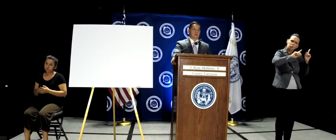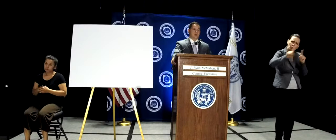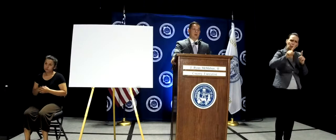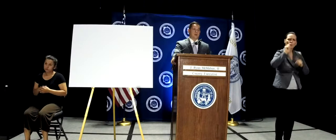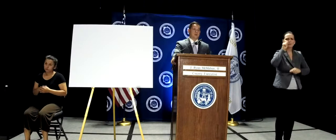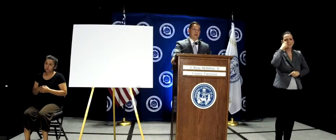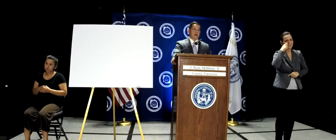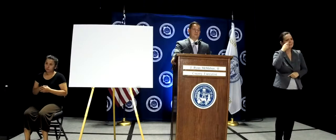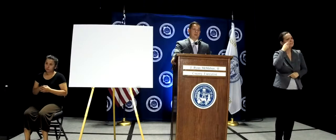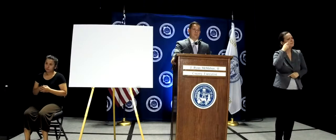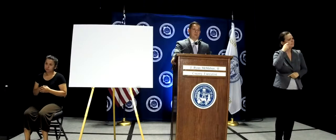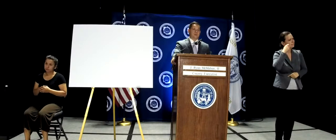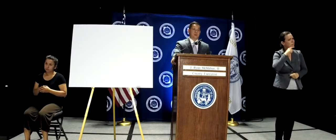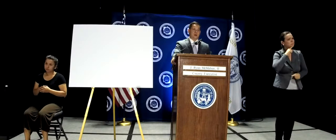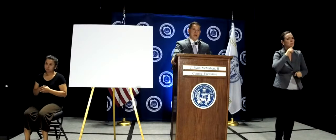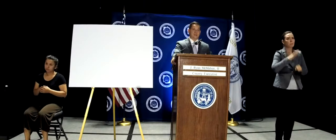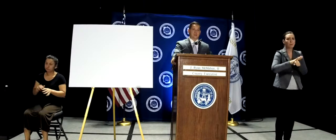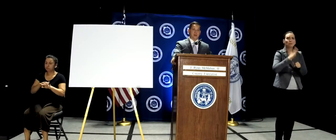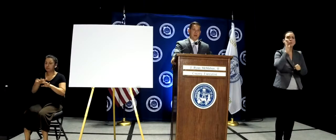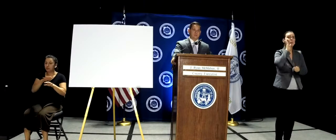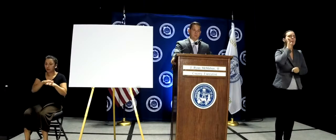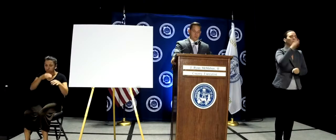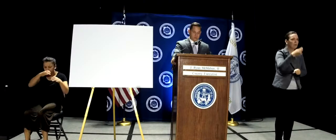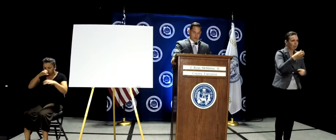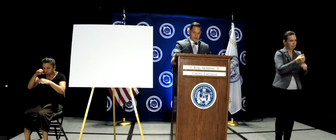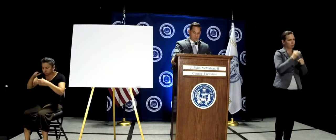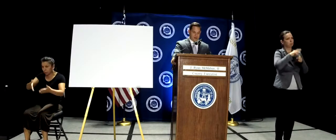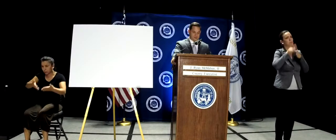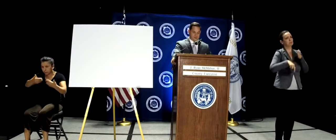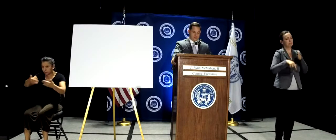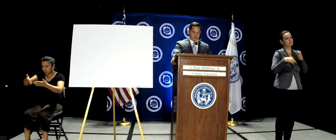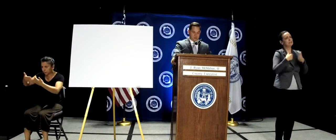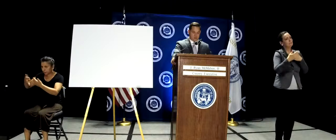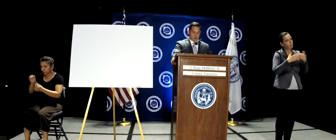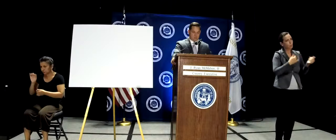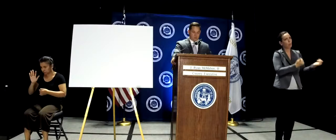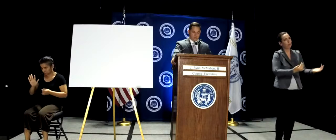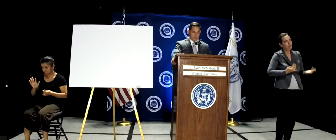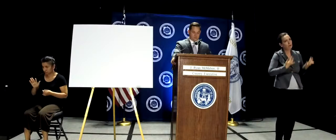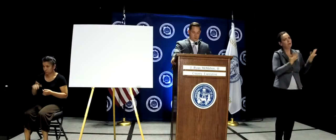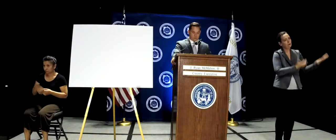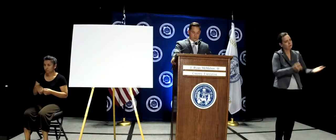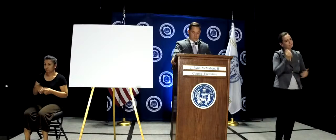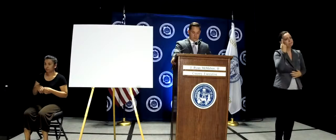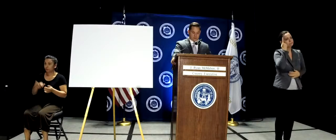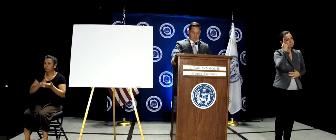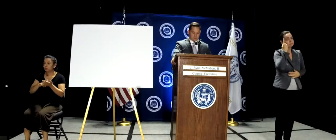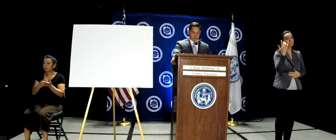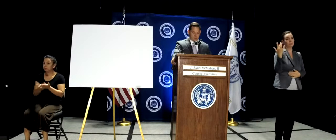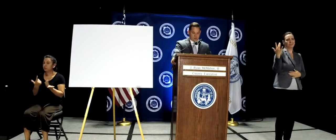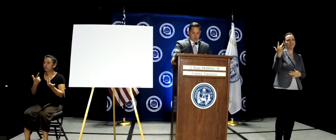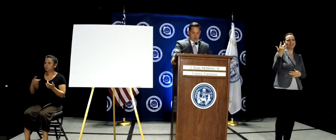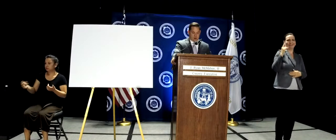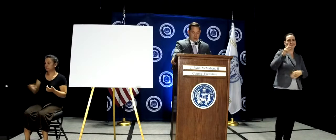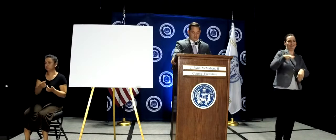labs. The labs that are busy, our national labs, are building on capacity, but we need folks getting